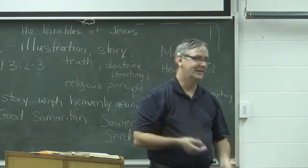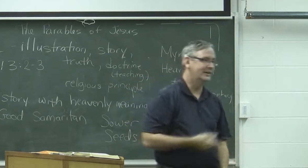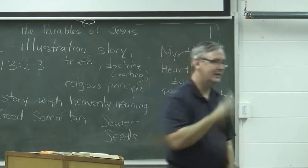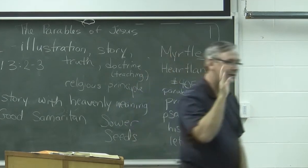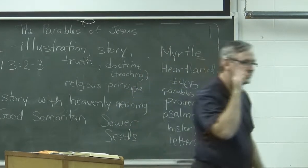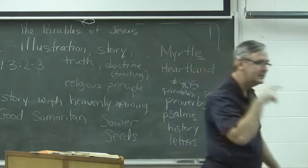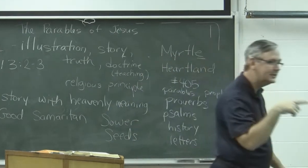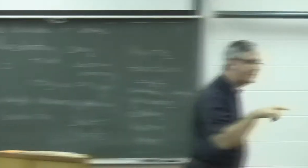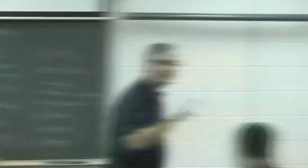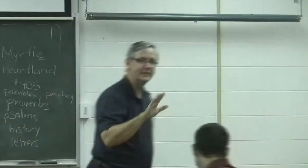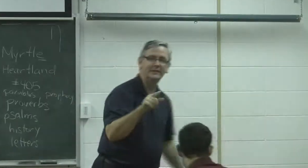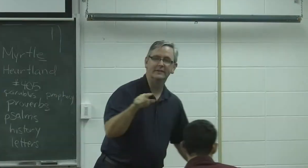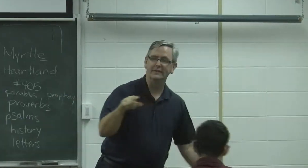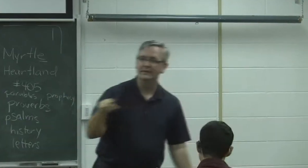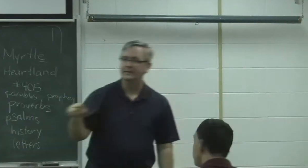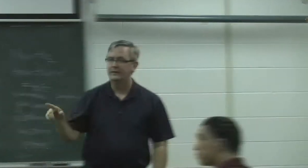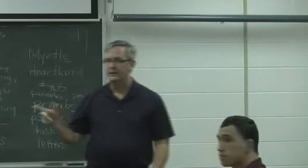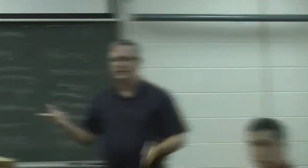and we have a better understanding.